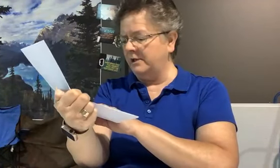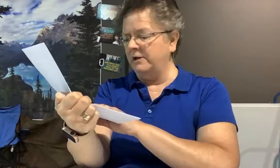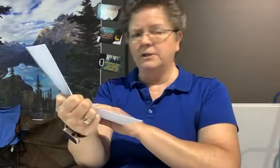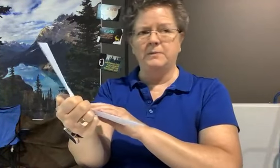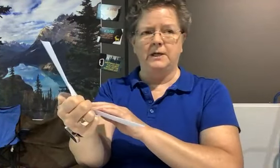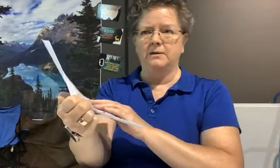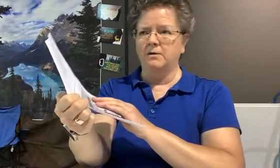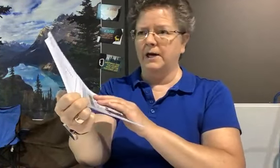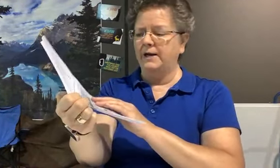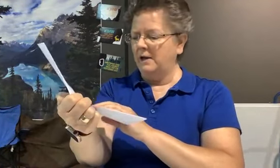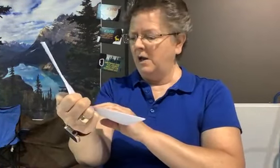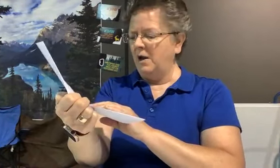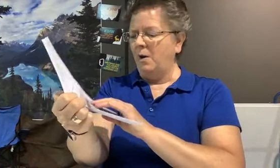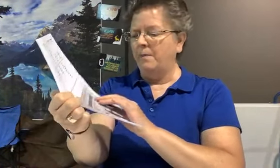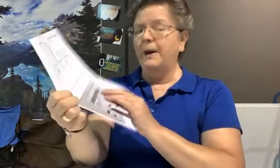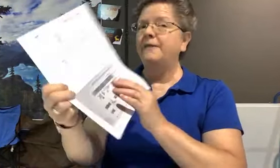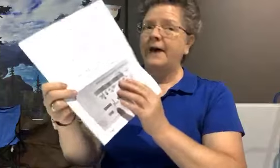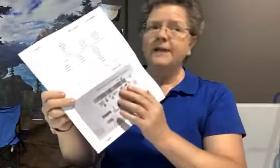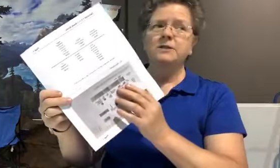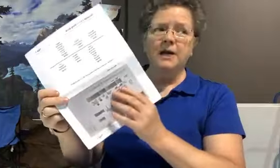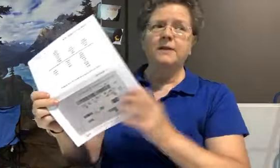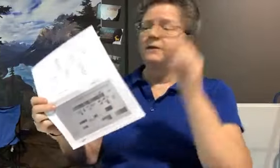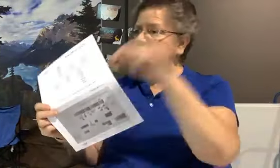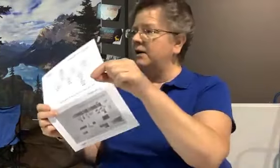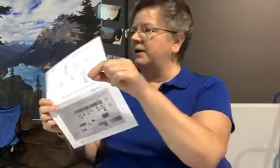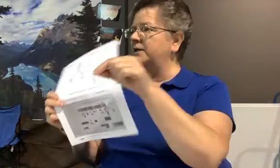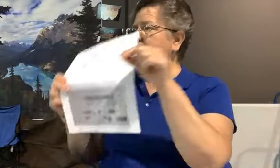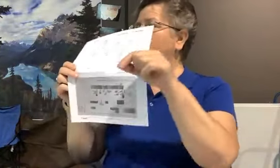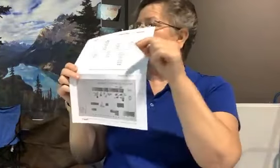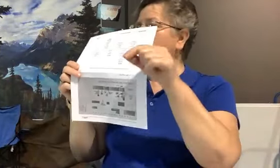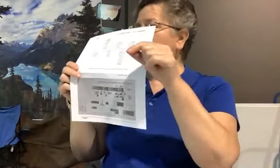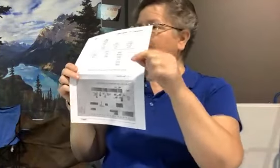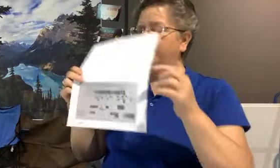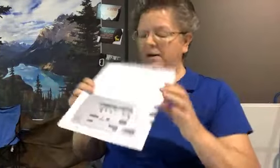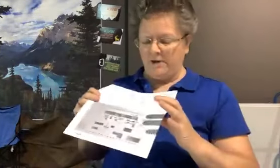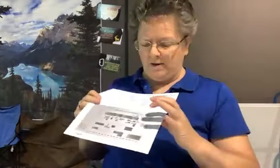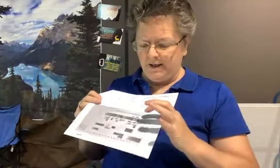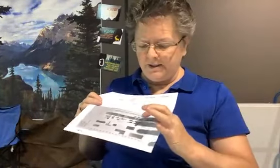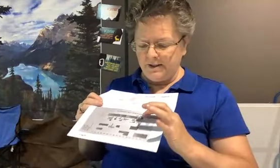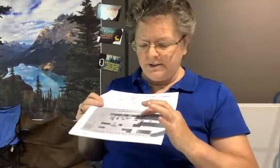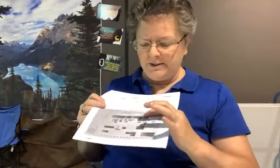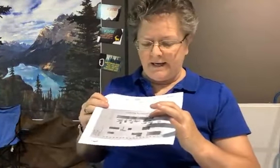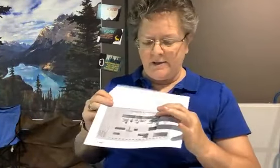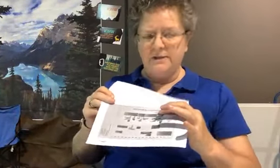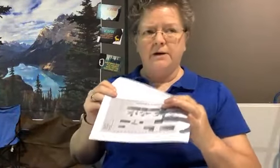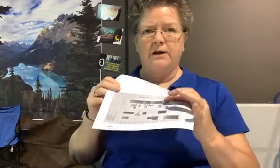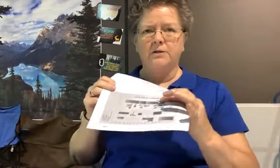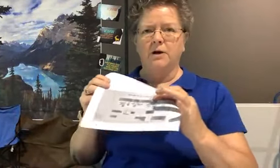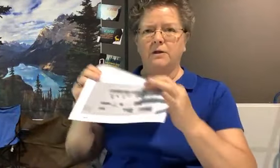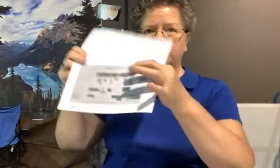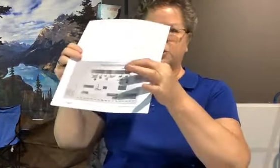Darius the Mede, okay? But that's not the Darius that we're talking about here. It's the second Darius on the